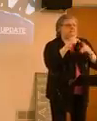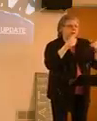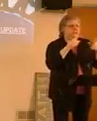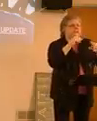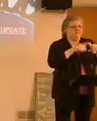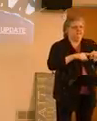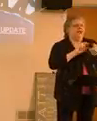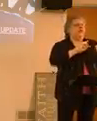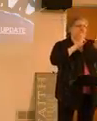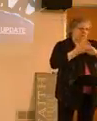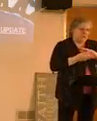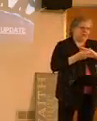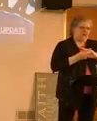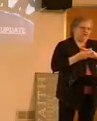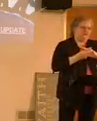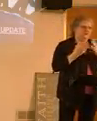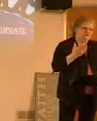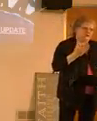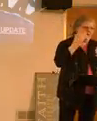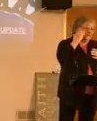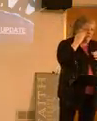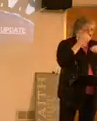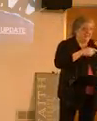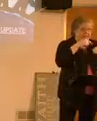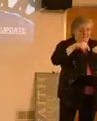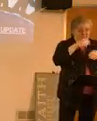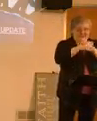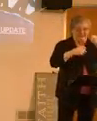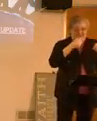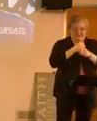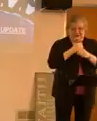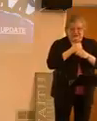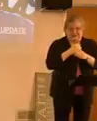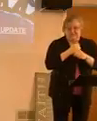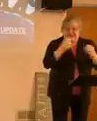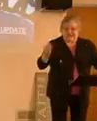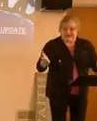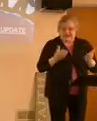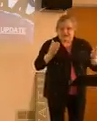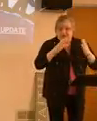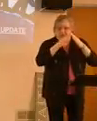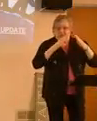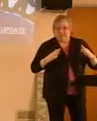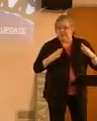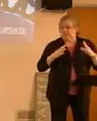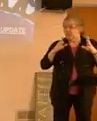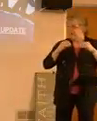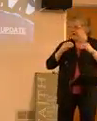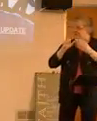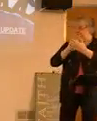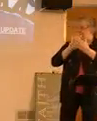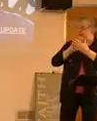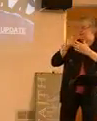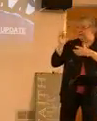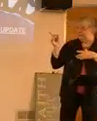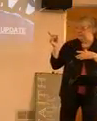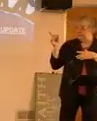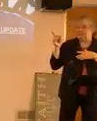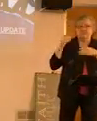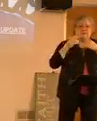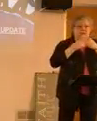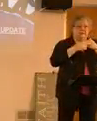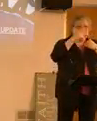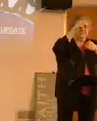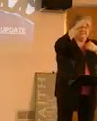know. So as we think about this year, that if you're in the building, look for this yellow sheet for the details on saving the